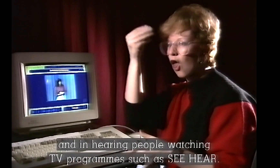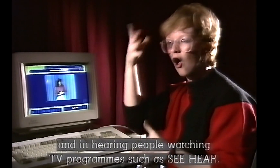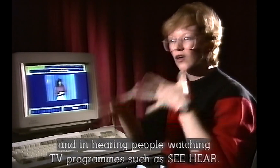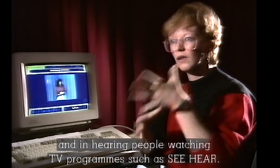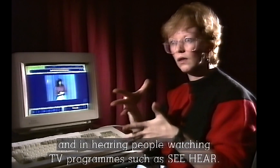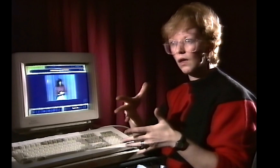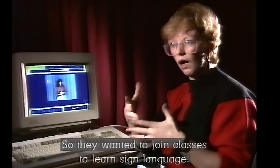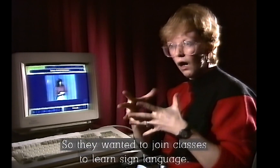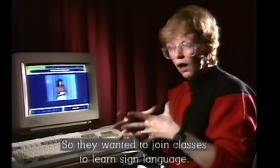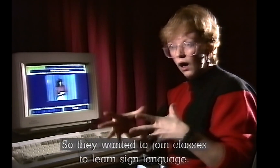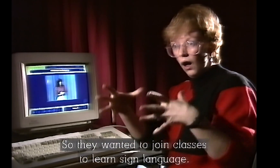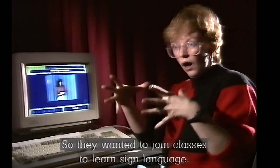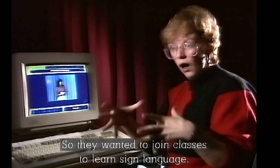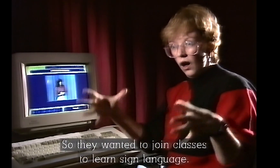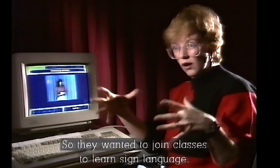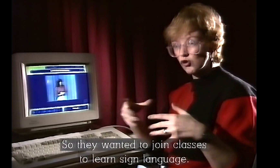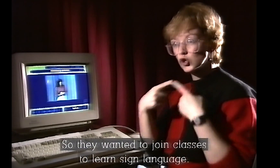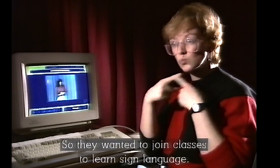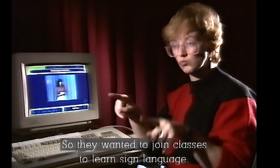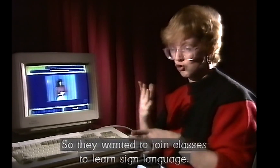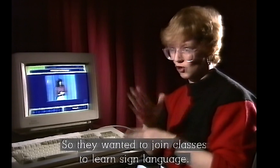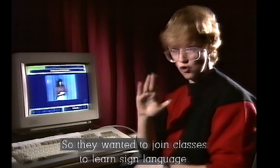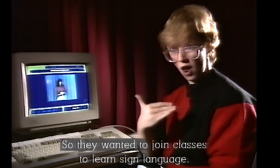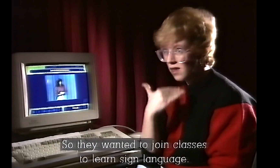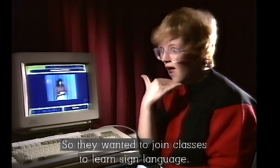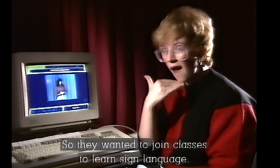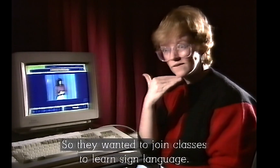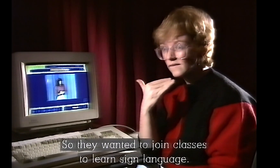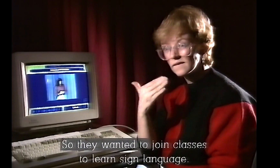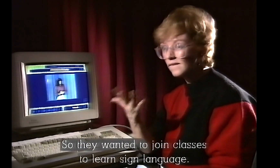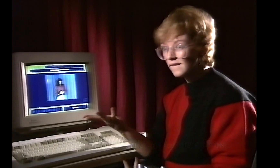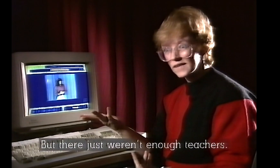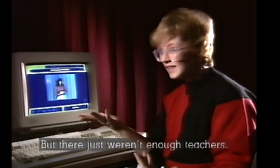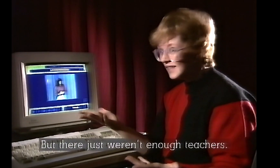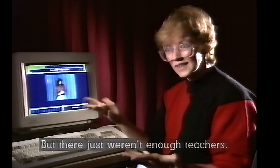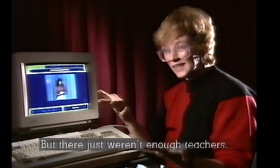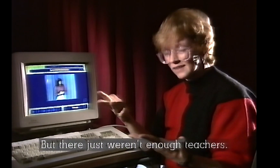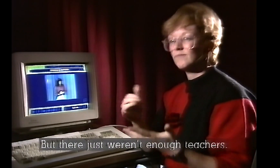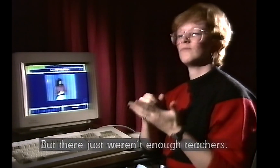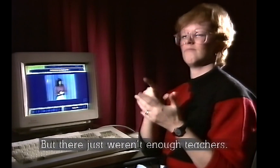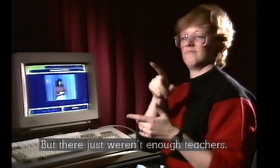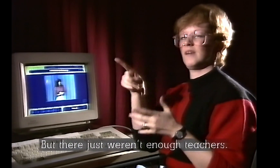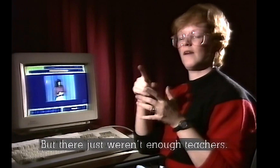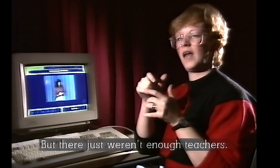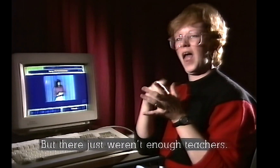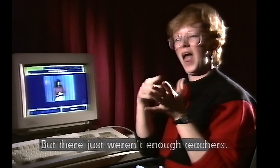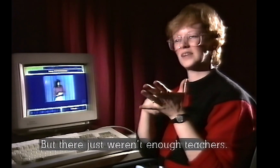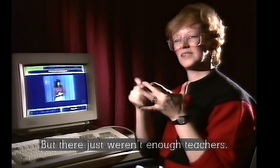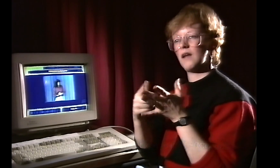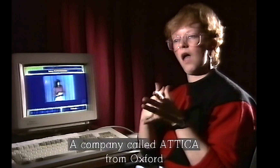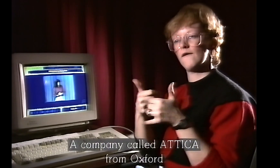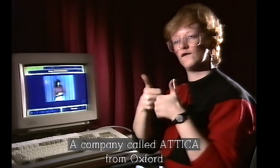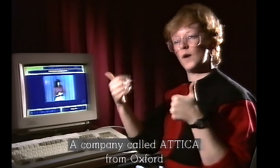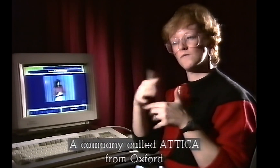hearing people watching television programmes such as See Here. As a result, they wanted to join classes to learn sign language, and the